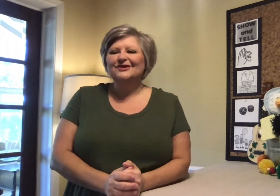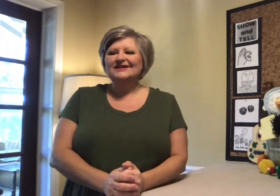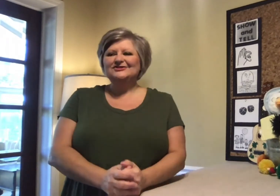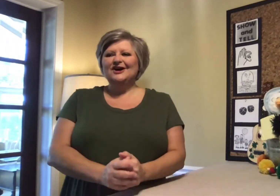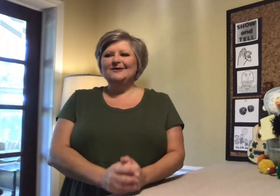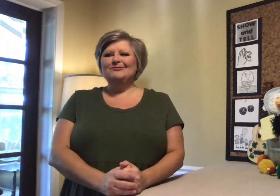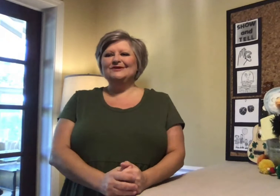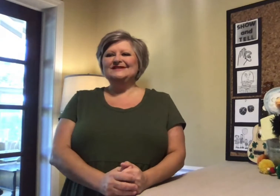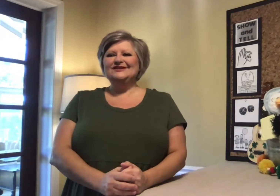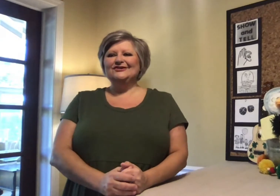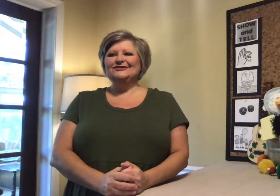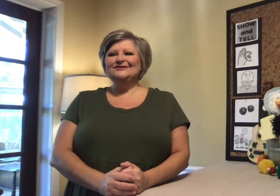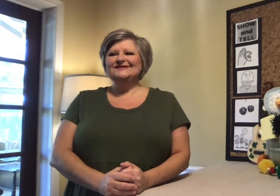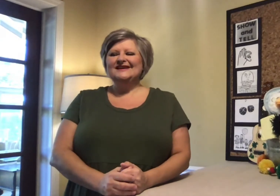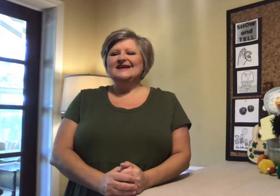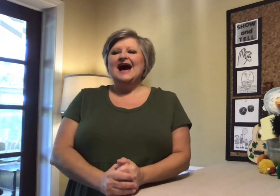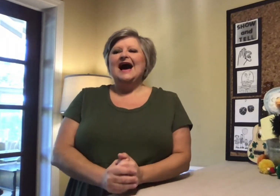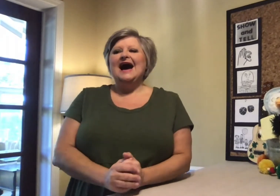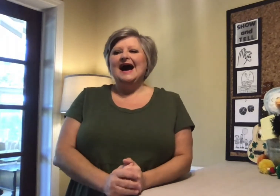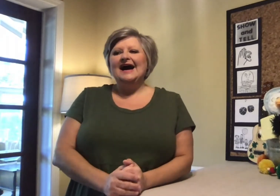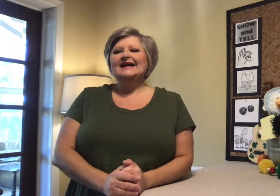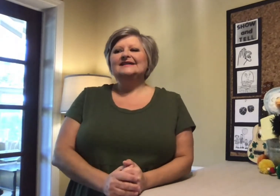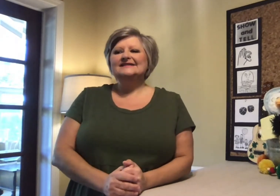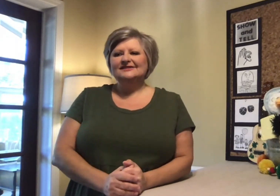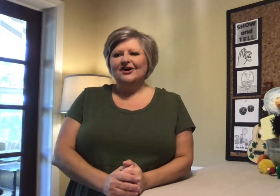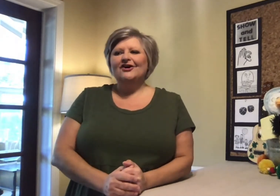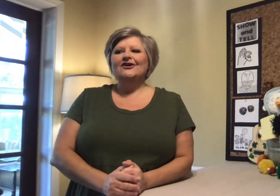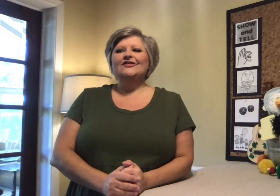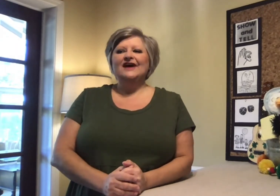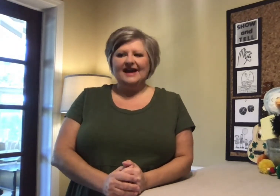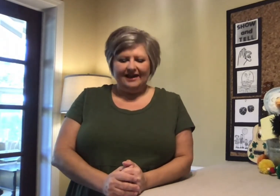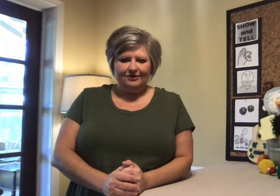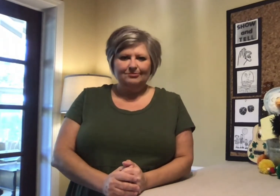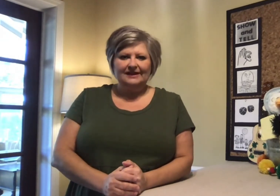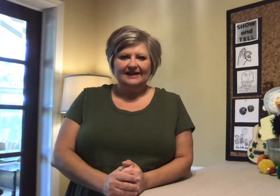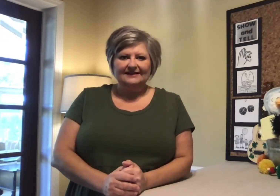Great job, boys and girls. I saw the airplane.